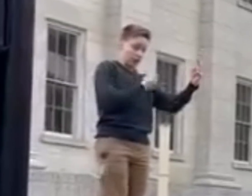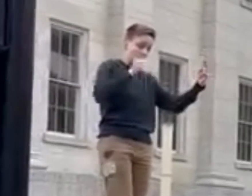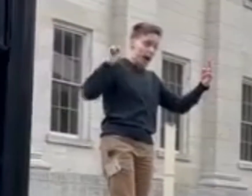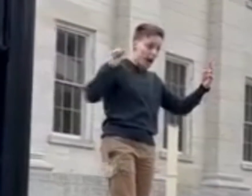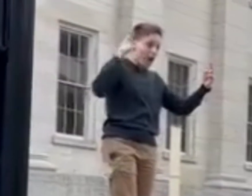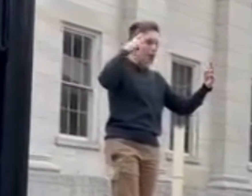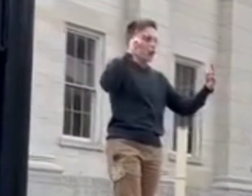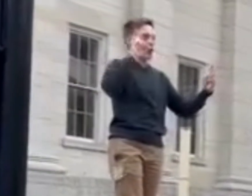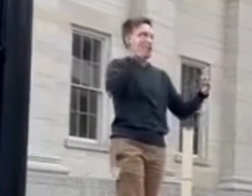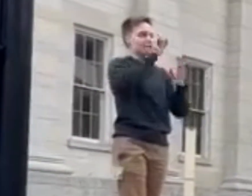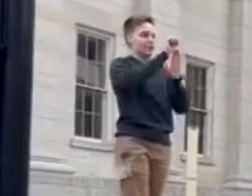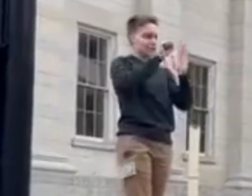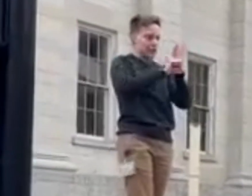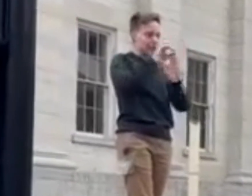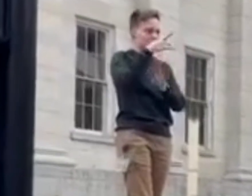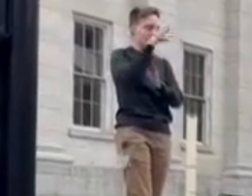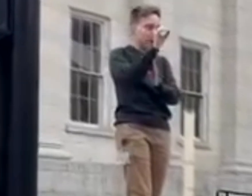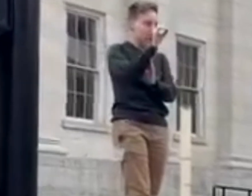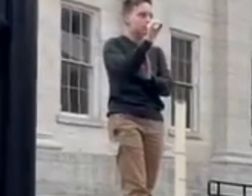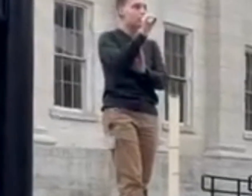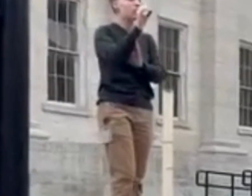state.